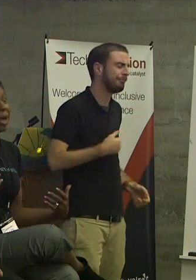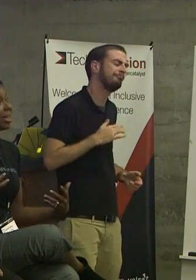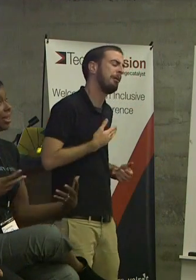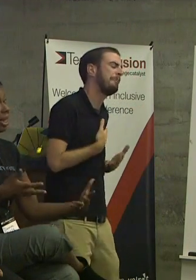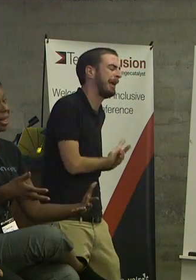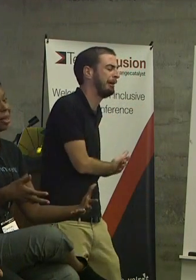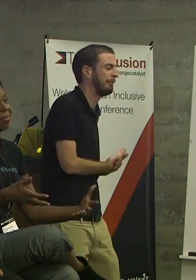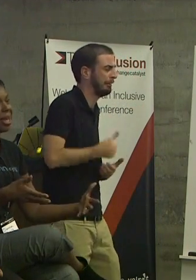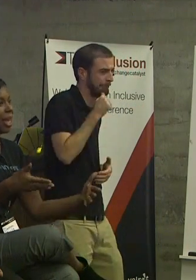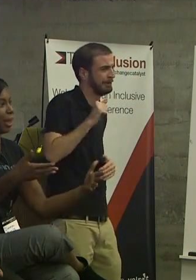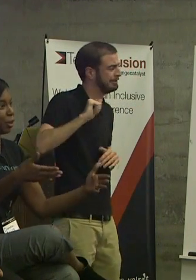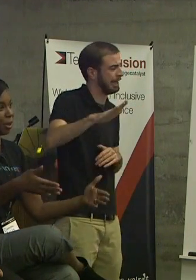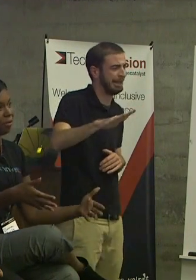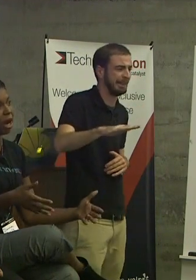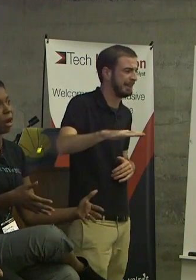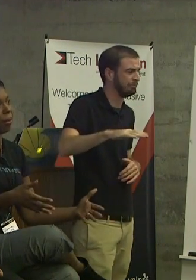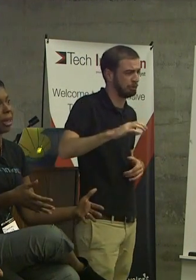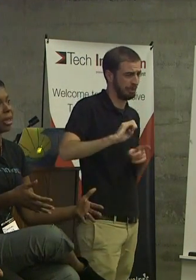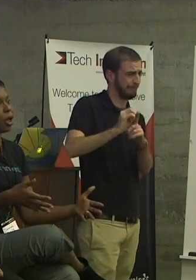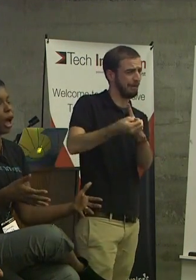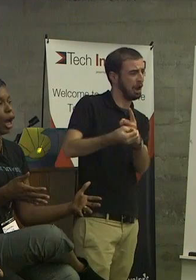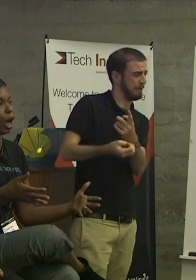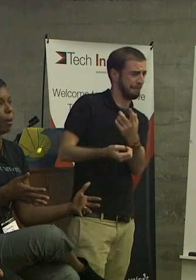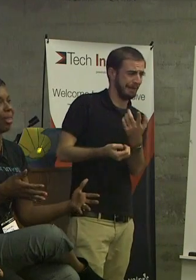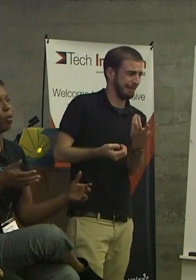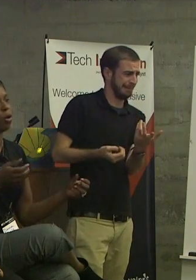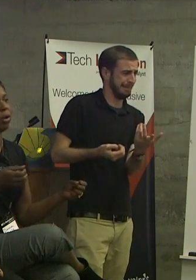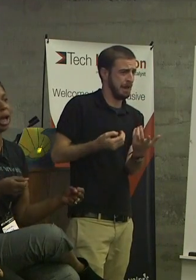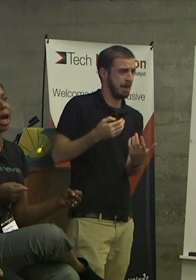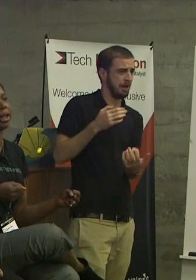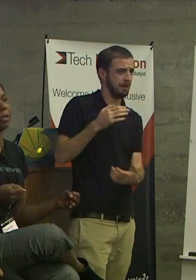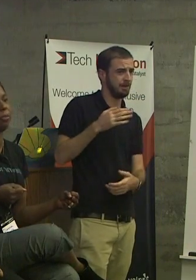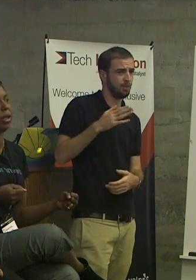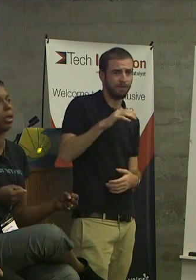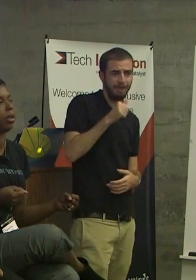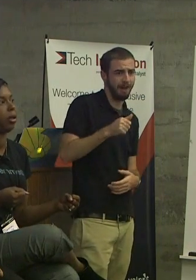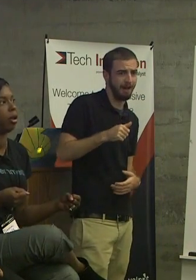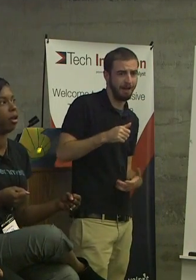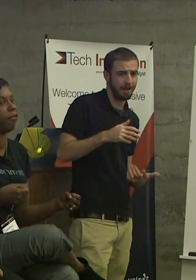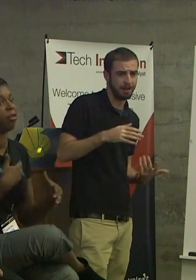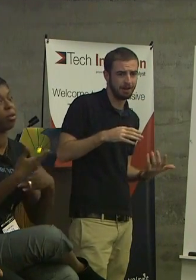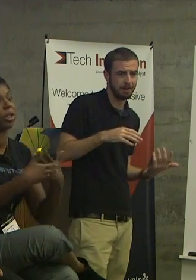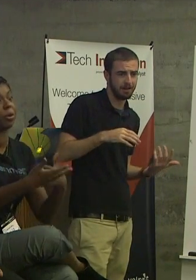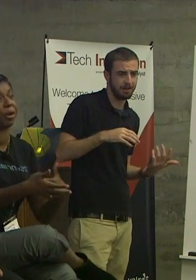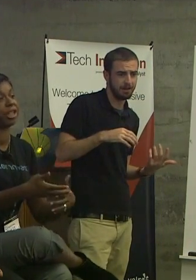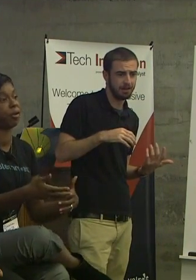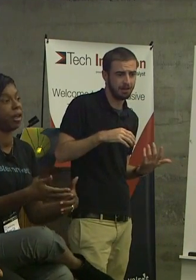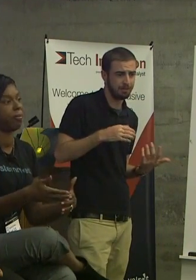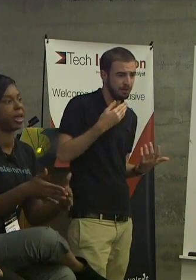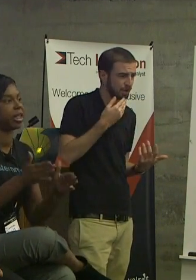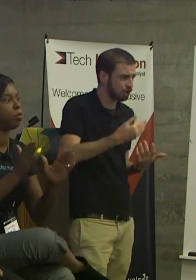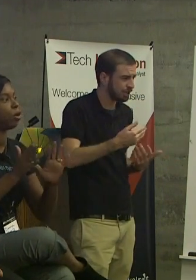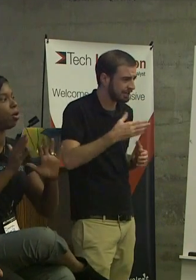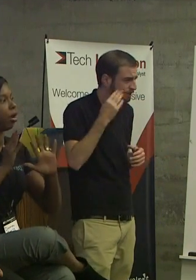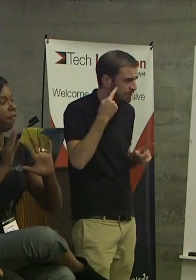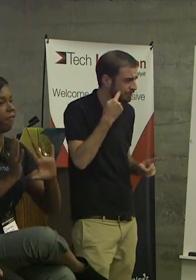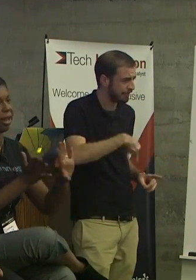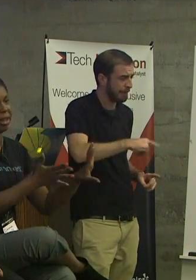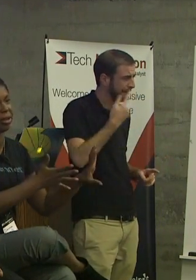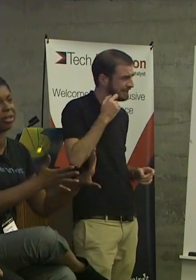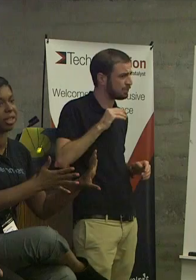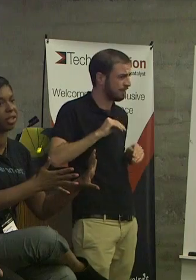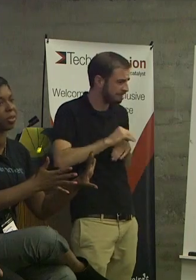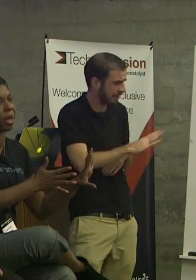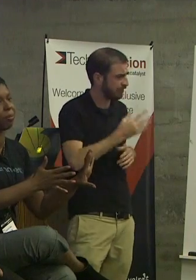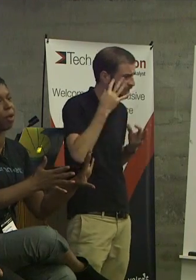babies. We're not sending them into an environment that will not be a favorable experience for them, because it will